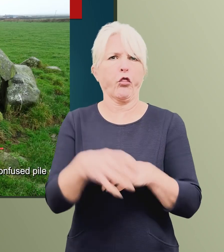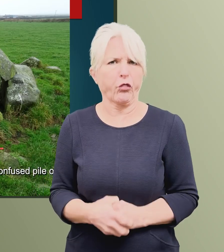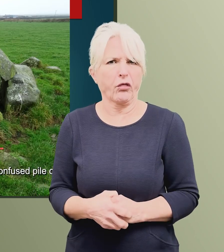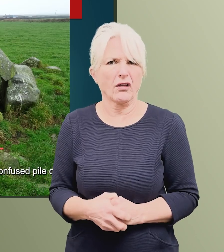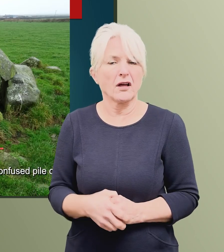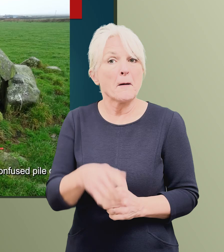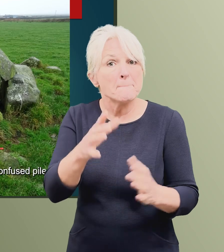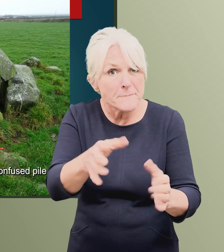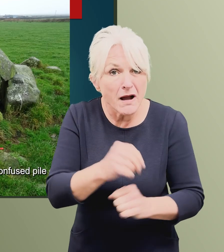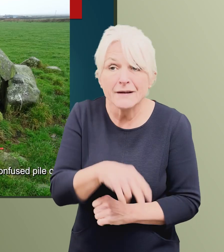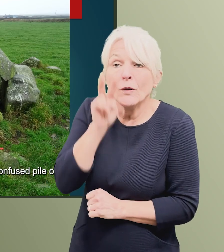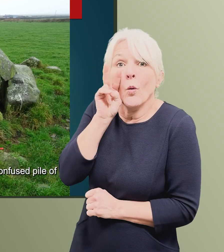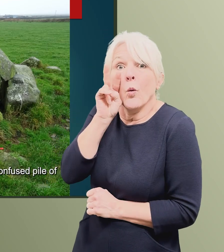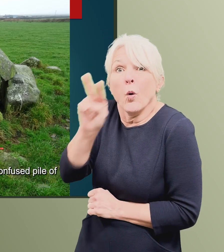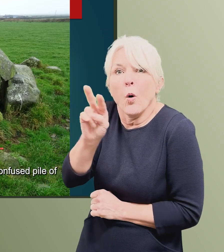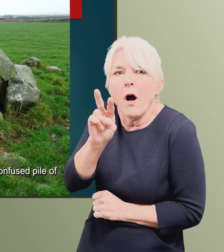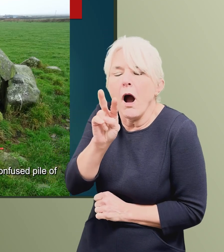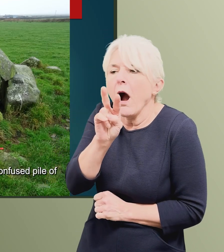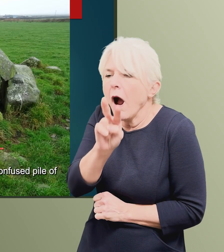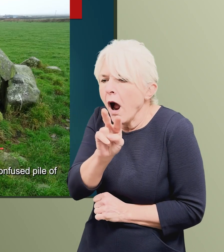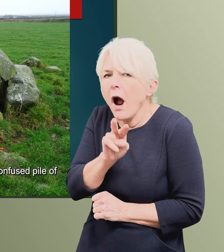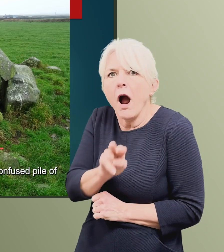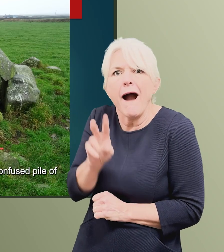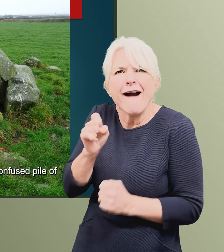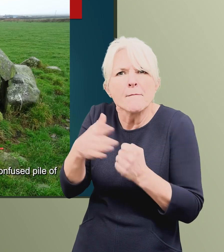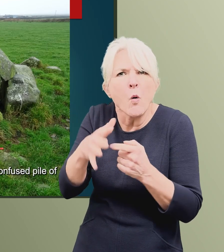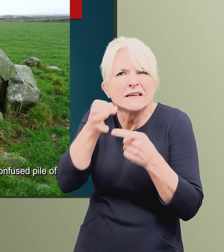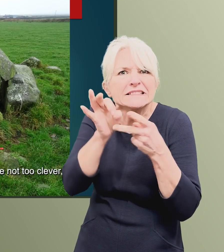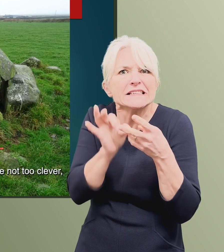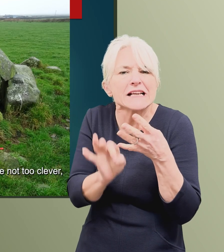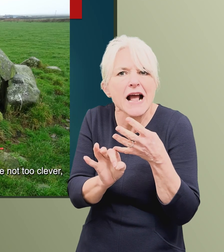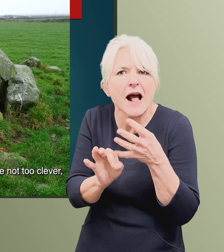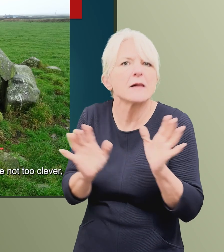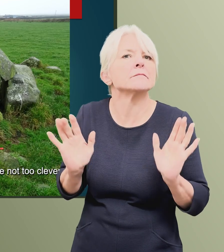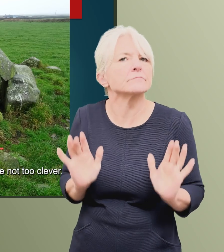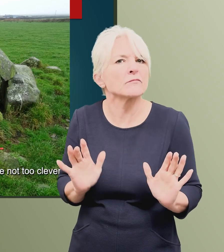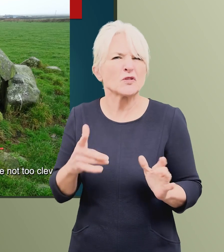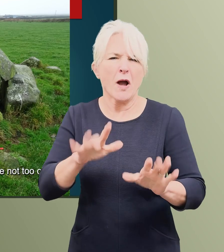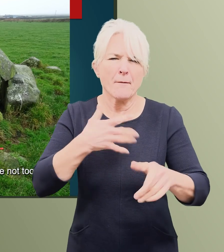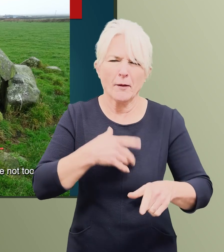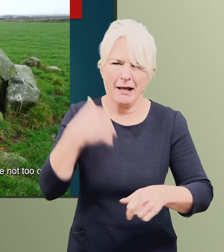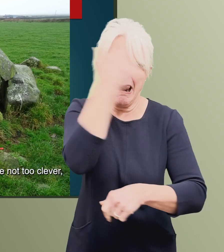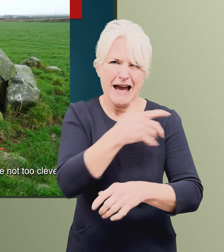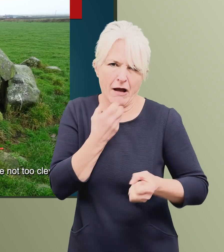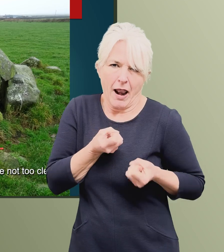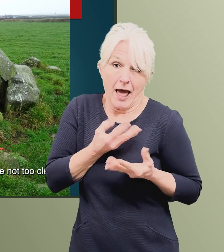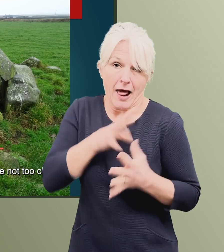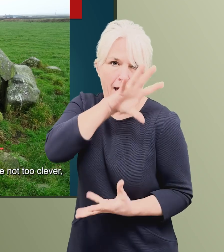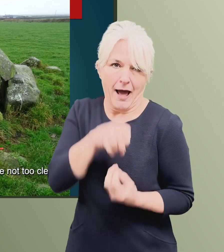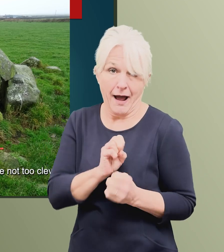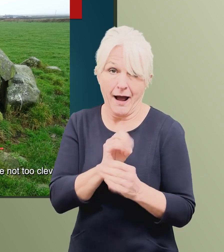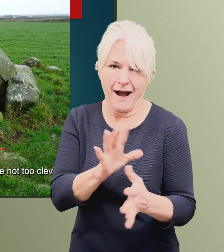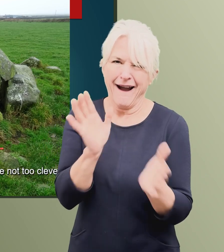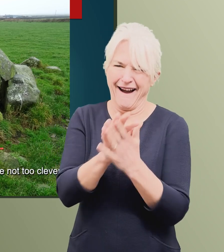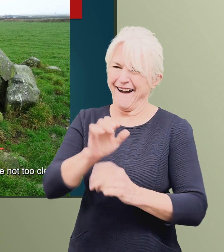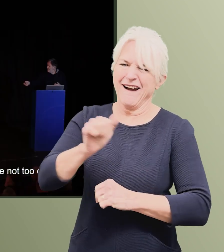of stone. But you can, from that confused pile of stone, work out what is actually going on. Quite clearly, and I'm going to